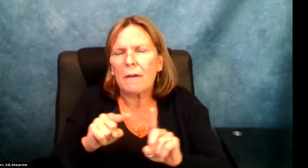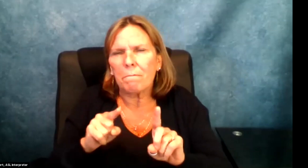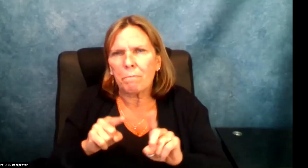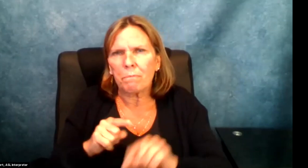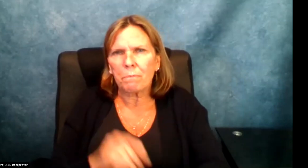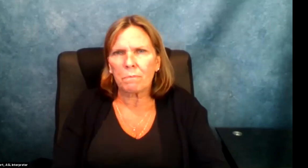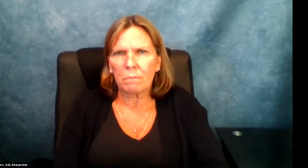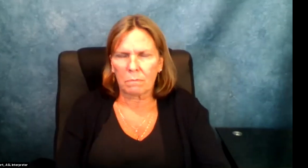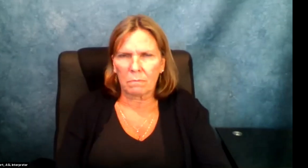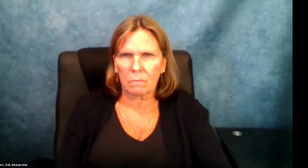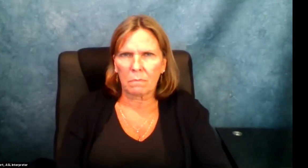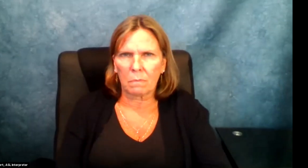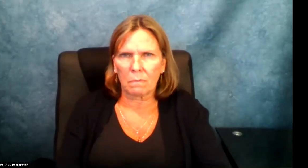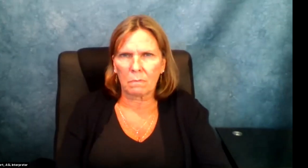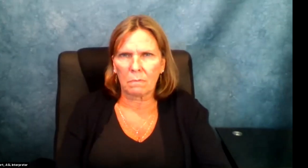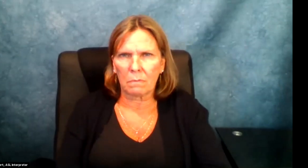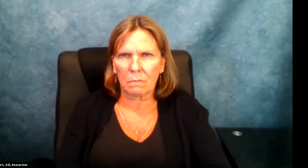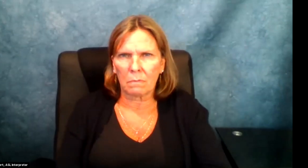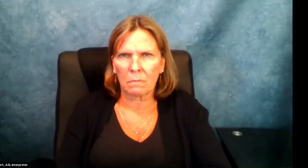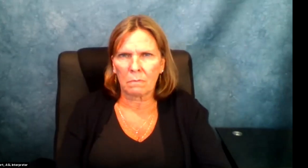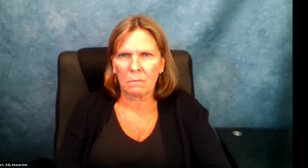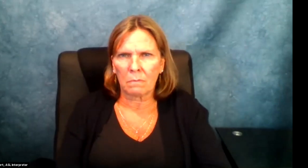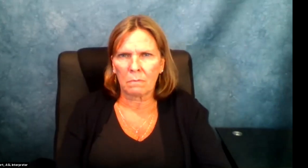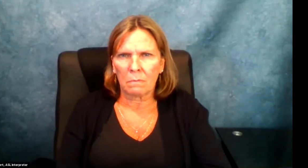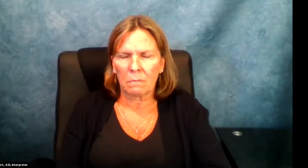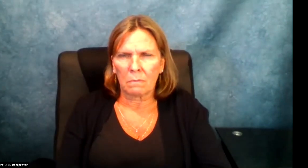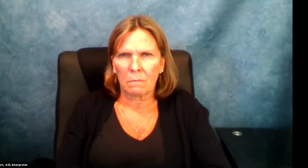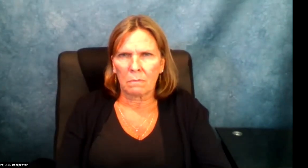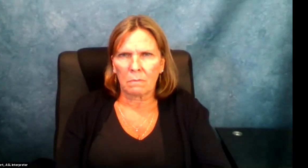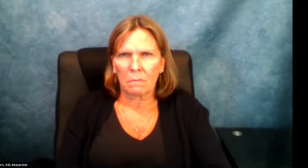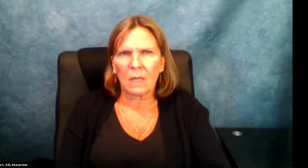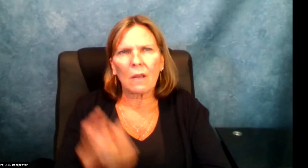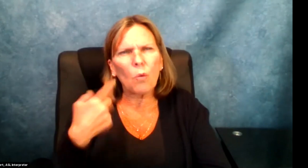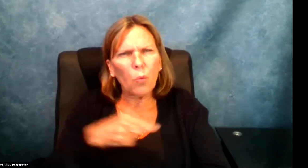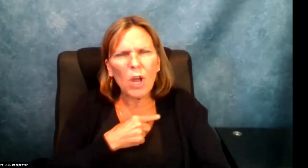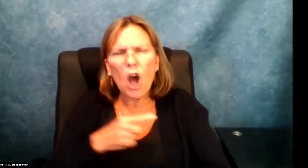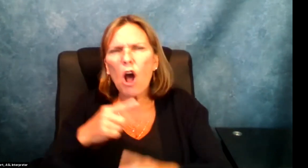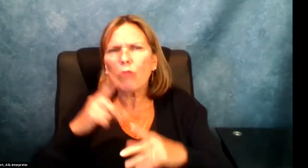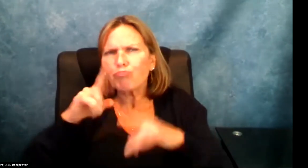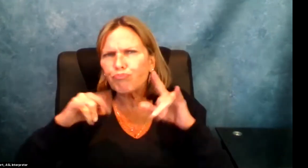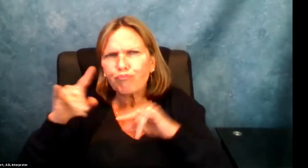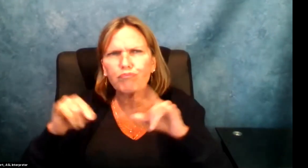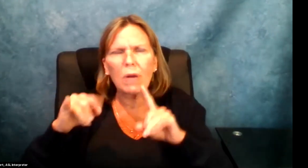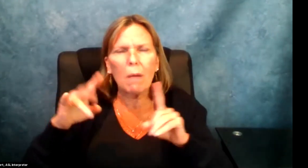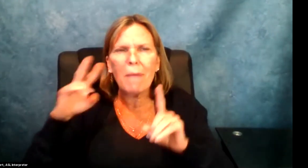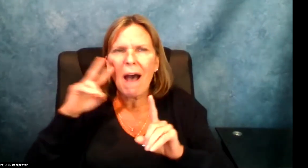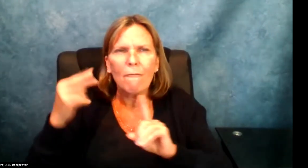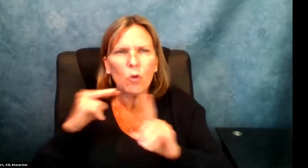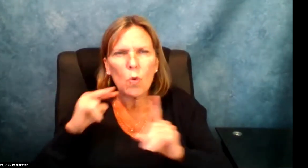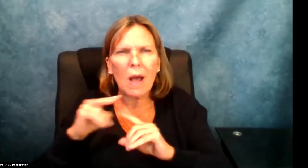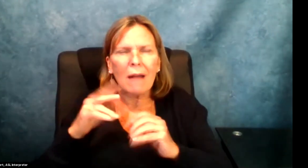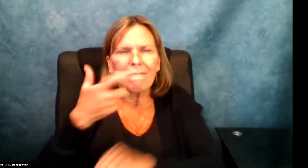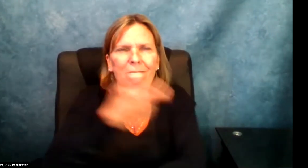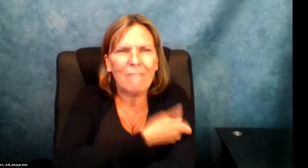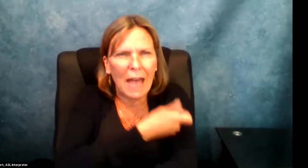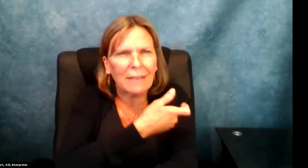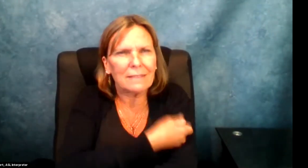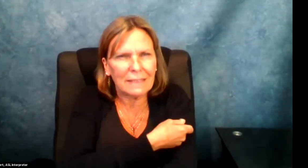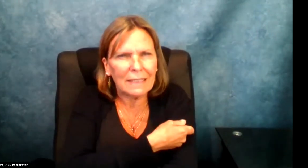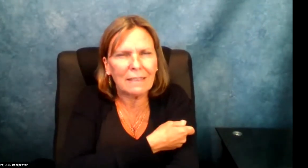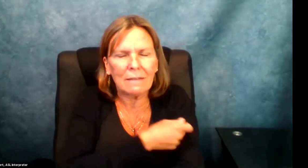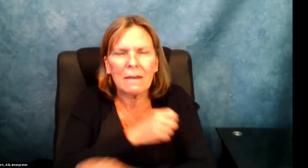and ourselves vary based upon the individual. But I do want to highlight the response you had